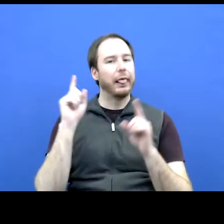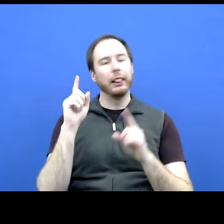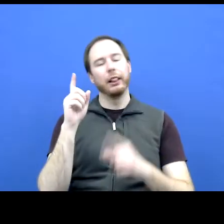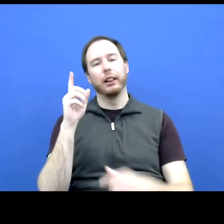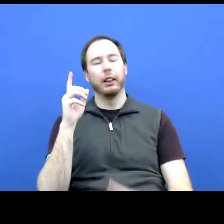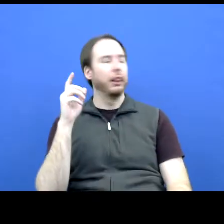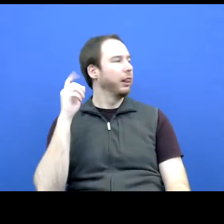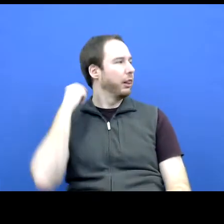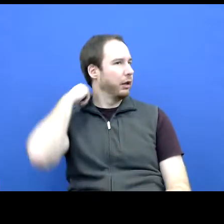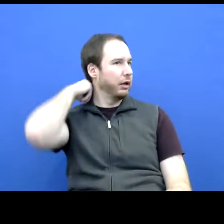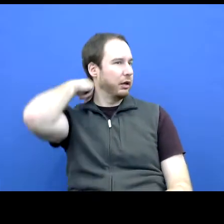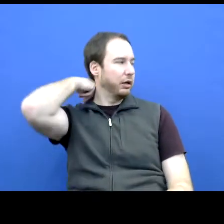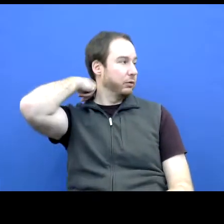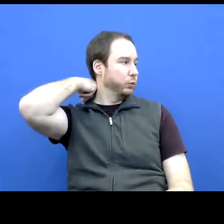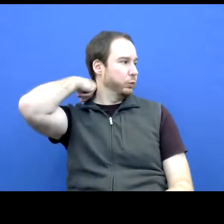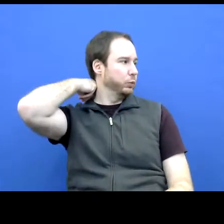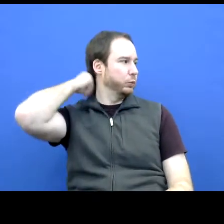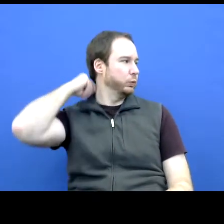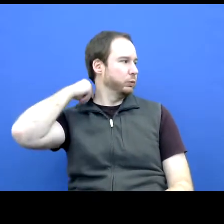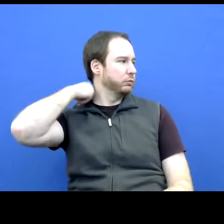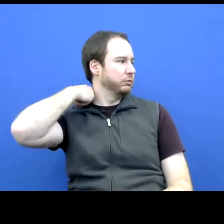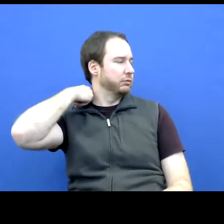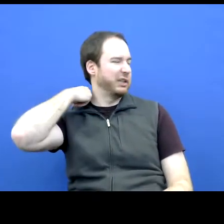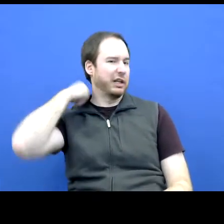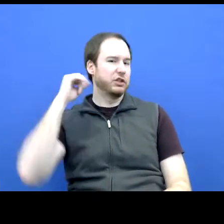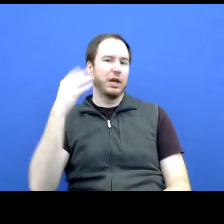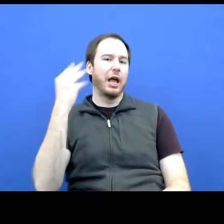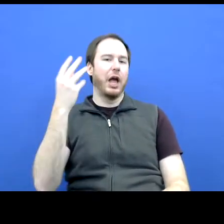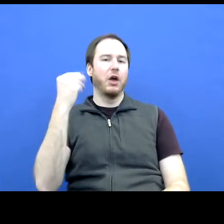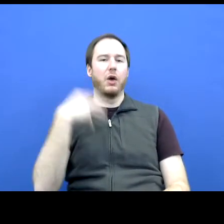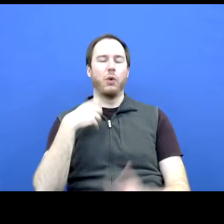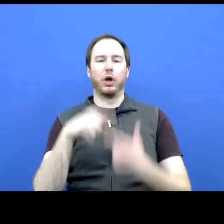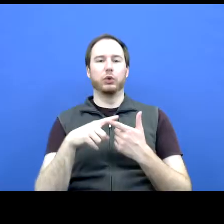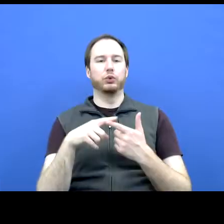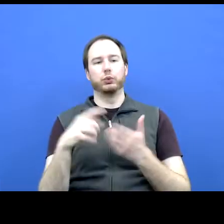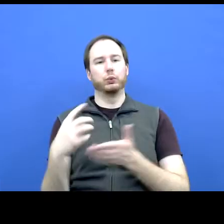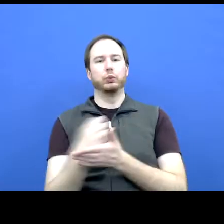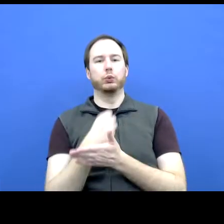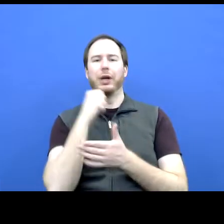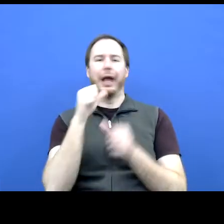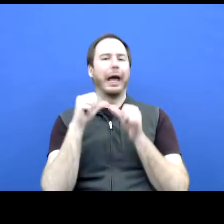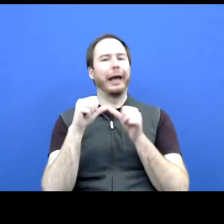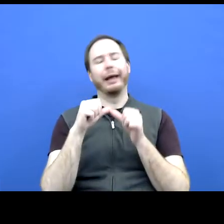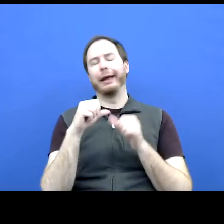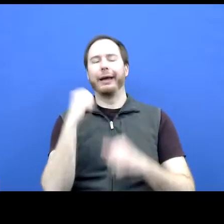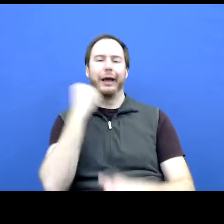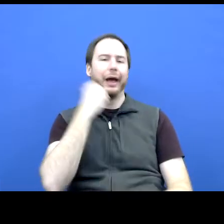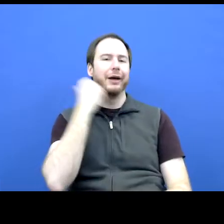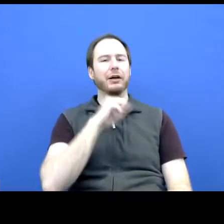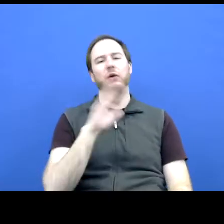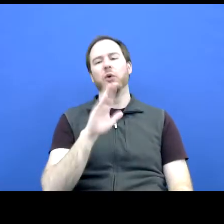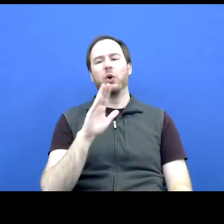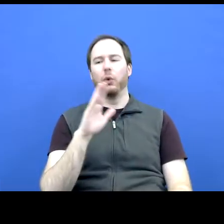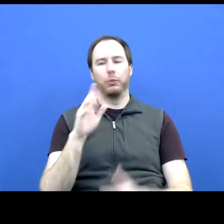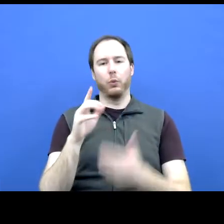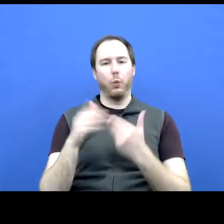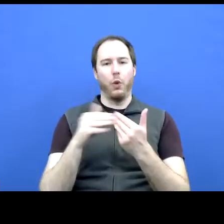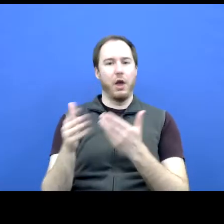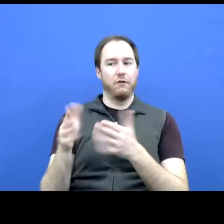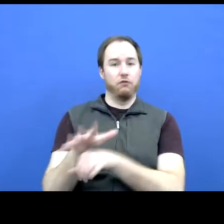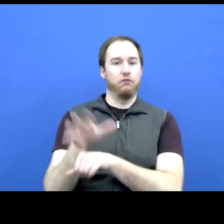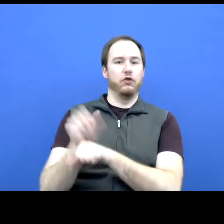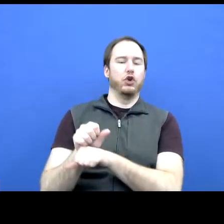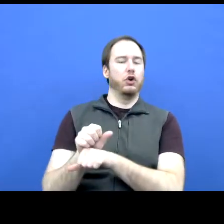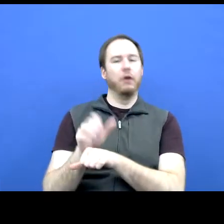Okay, thank you. Just an outside area that we want to be able to utilize. It won't be like consistent, only as needed.